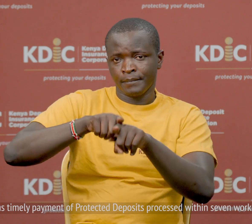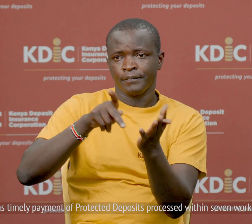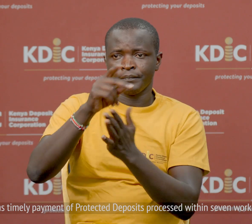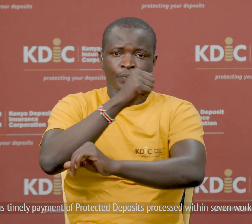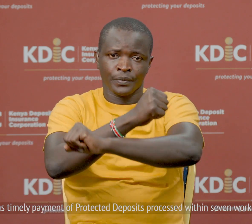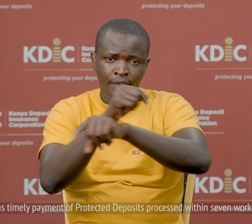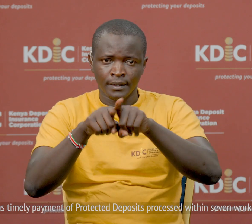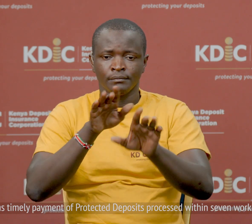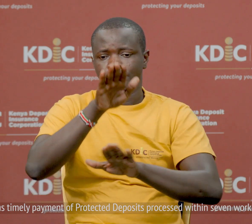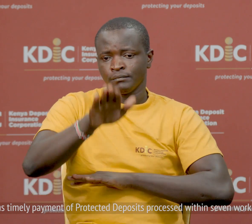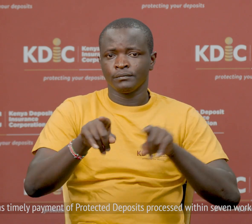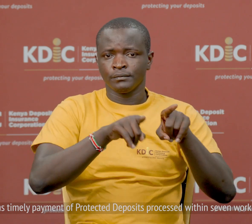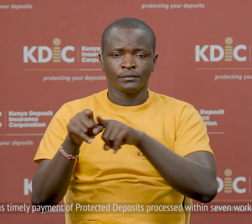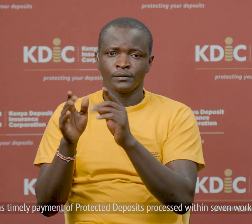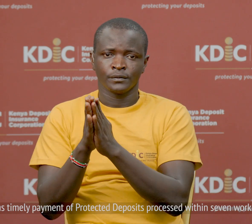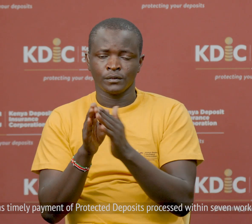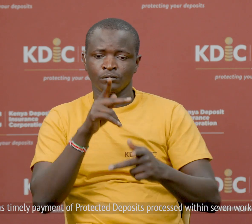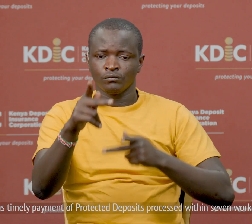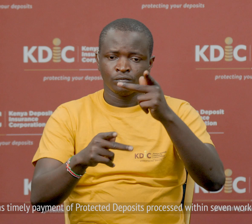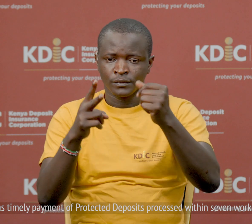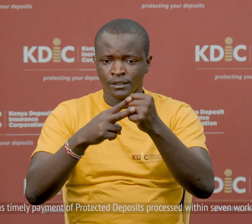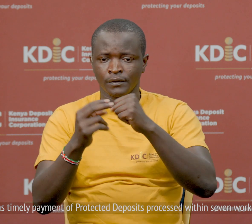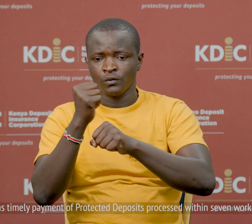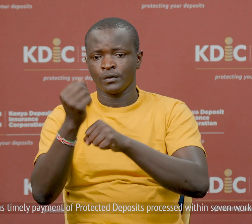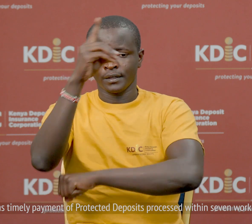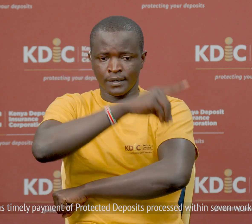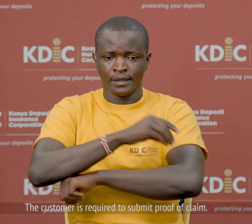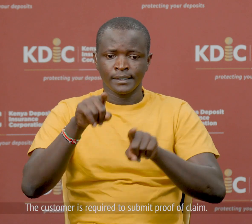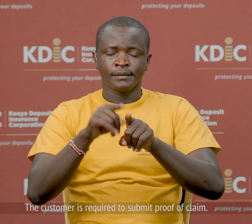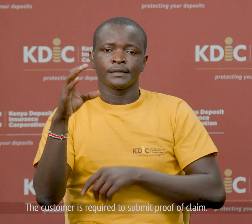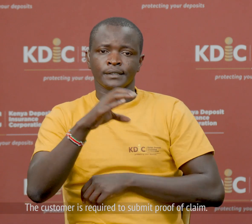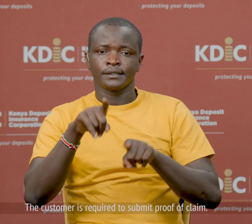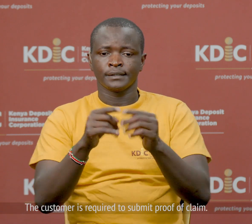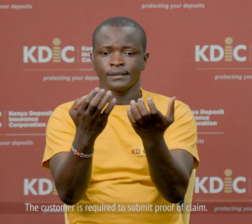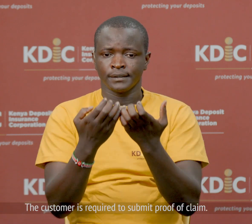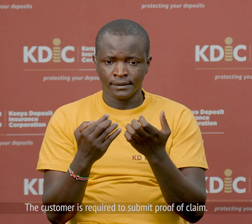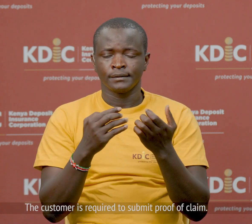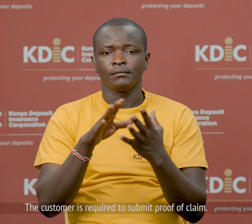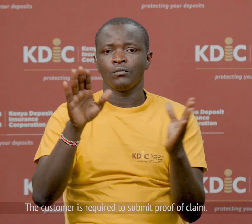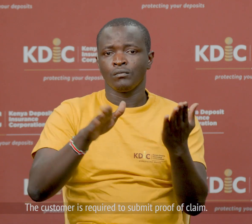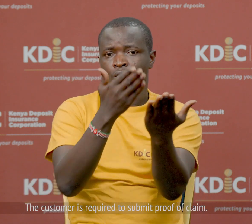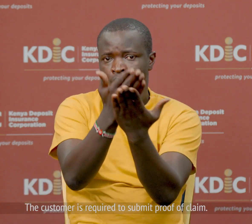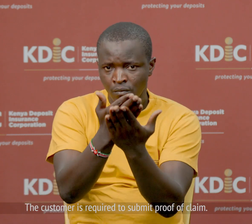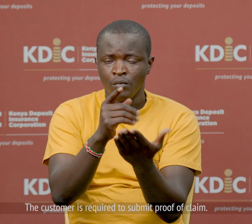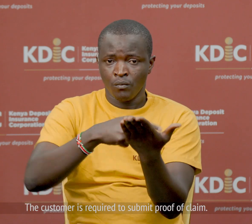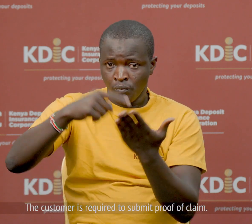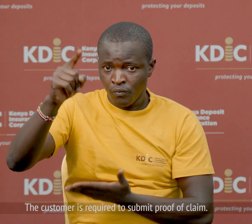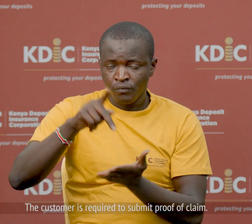of protected deposits processed within 7 working days. The customer is required to submit proof of